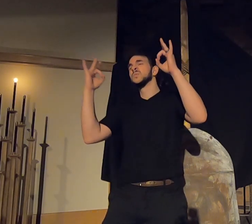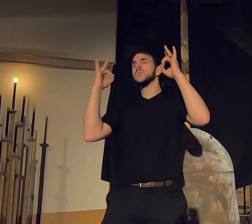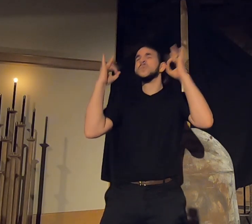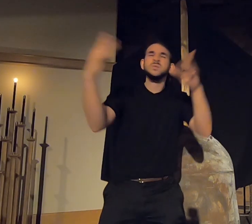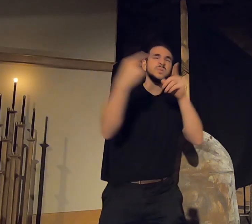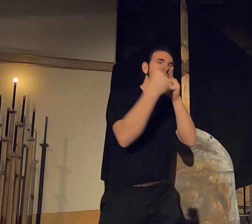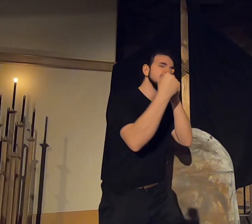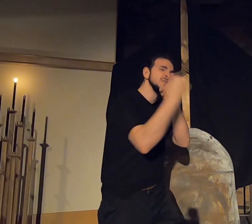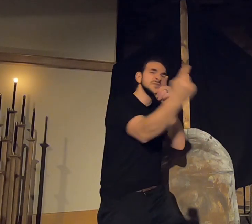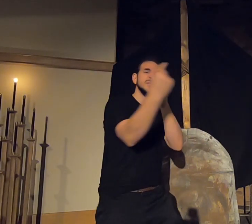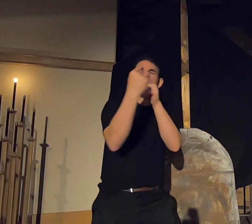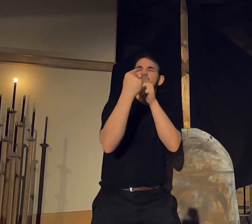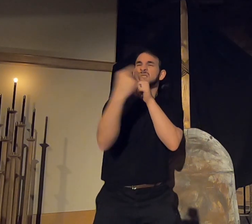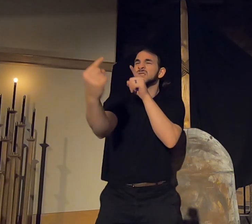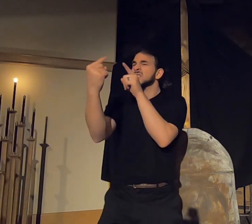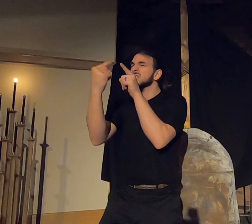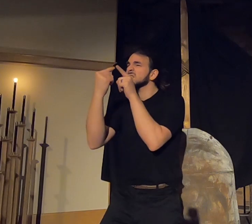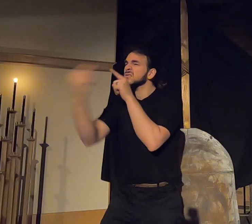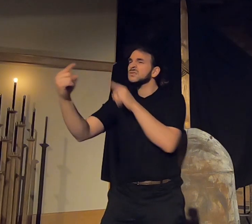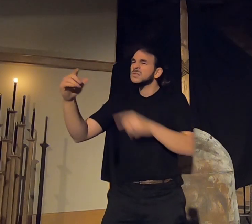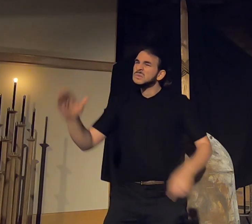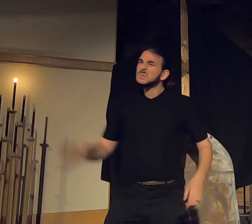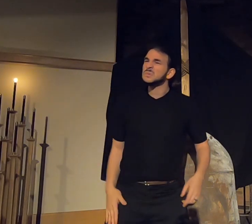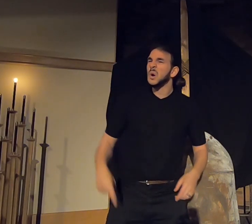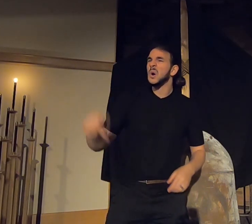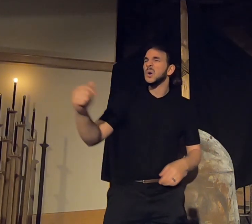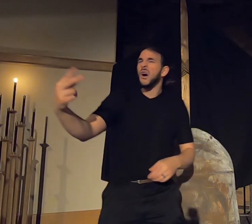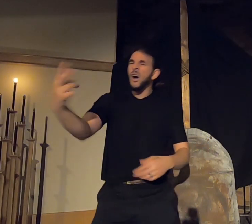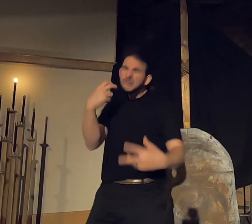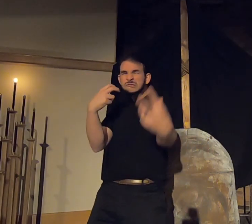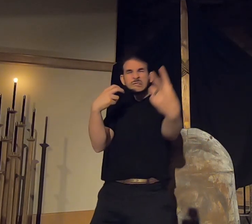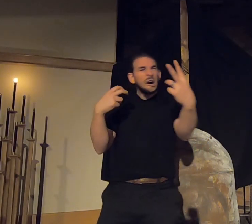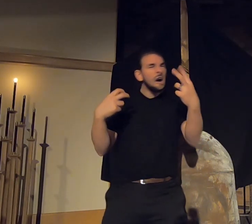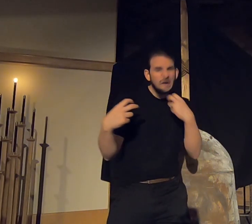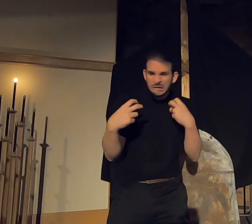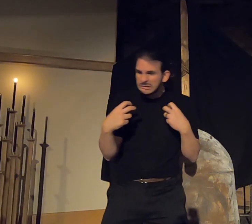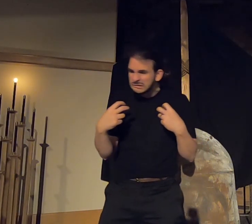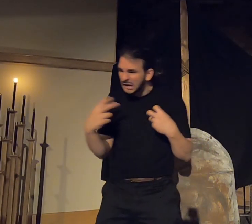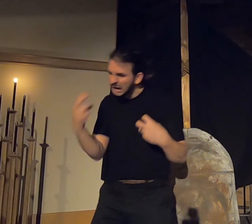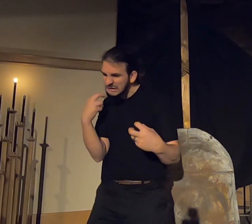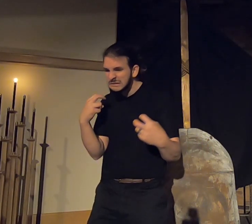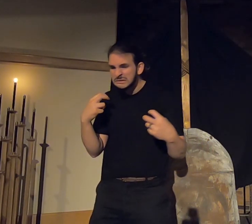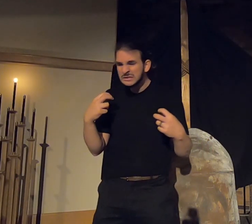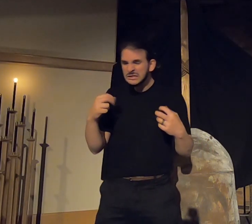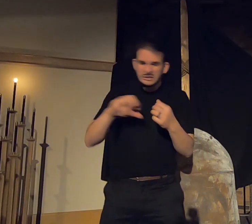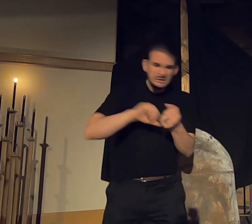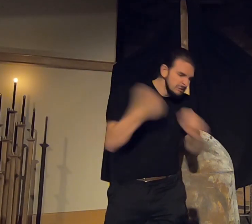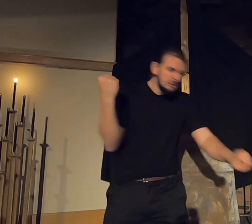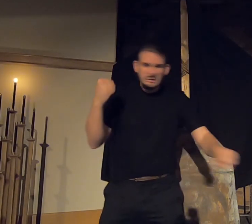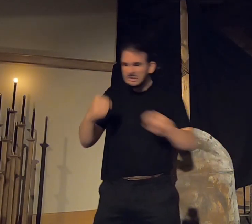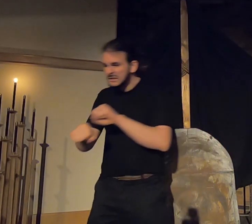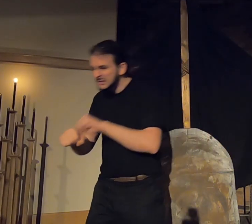Brutal enemies attack me like a pack of dogs, tearing at my hands and my